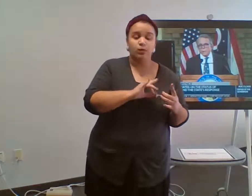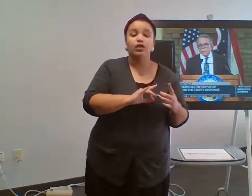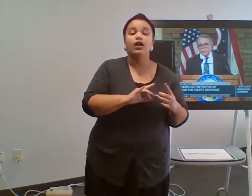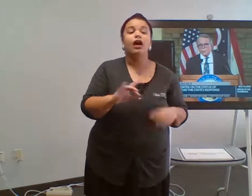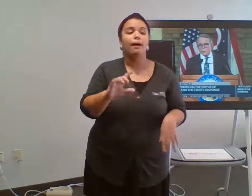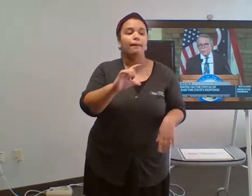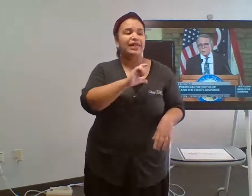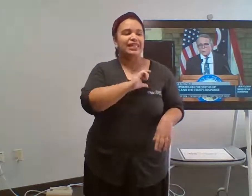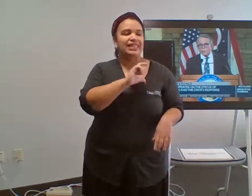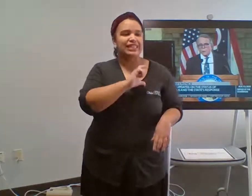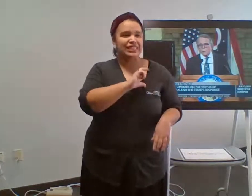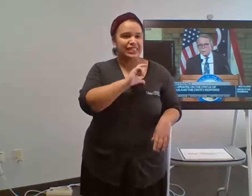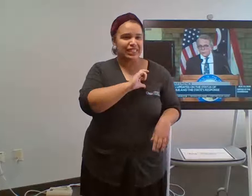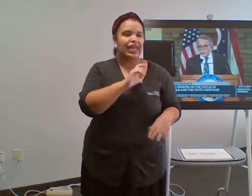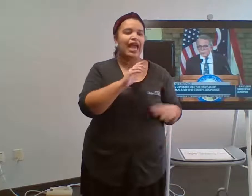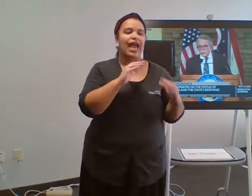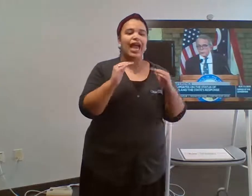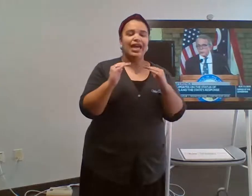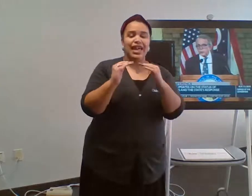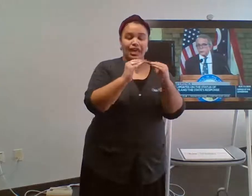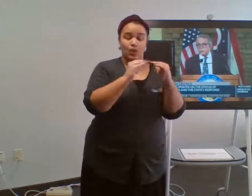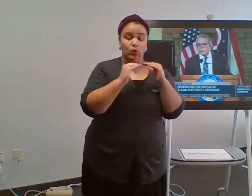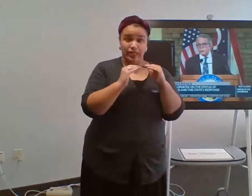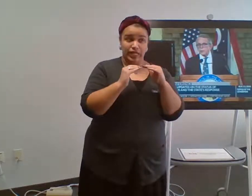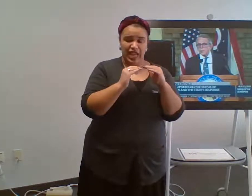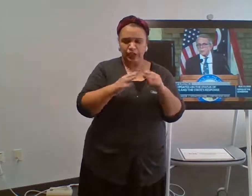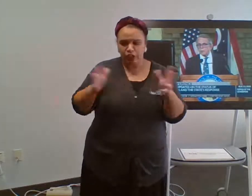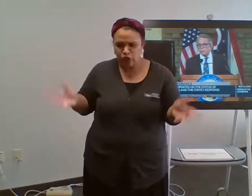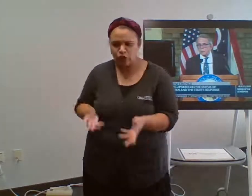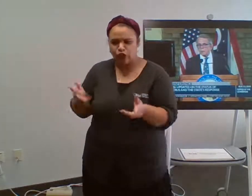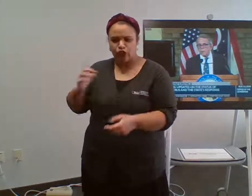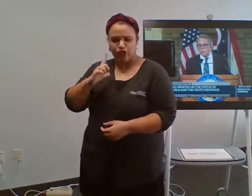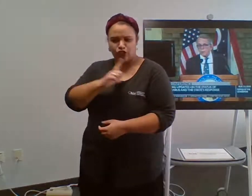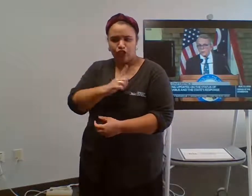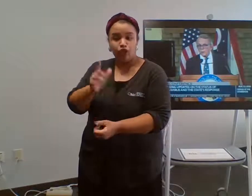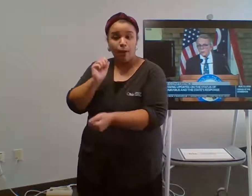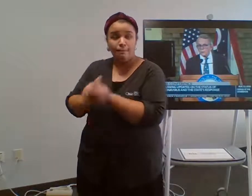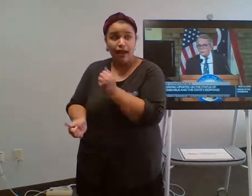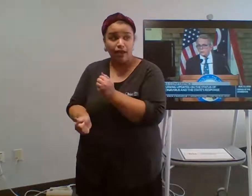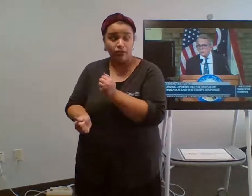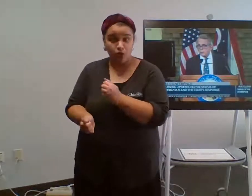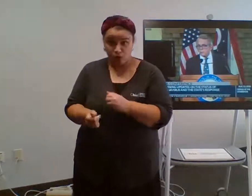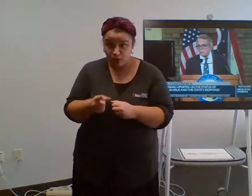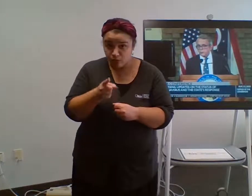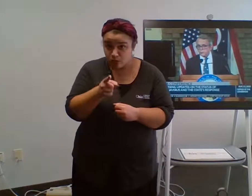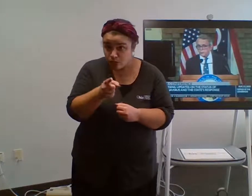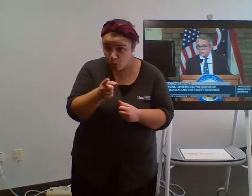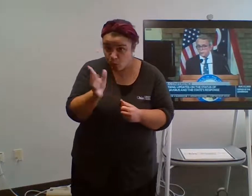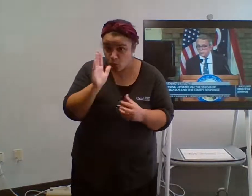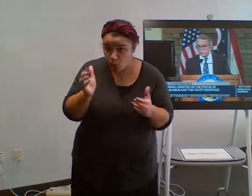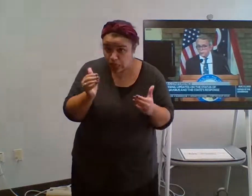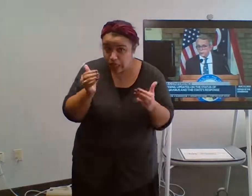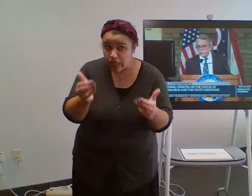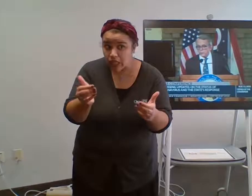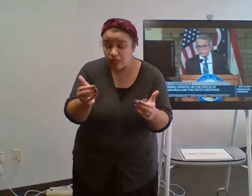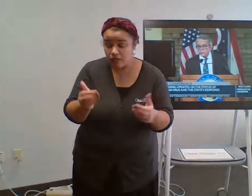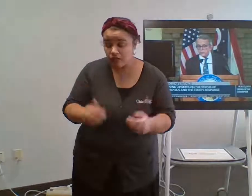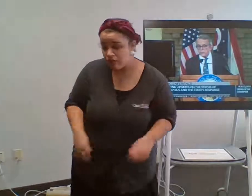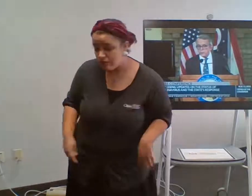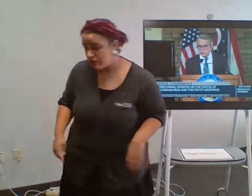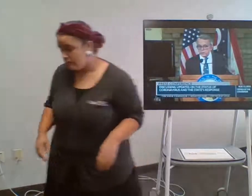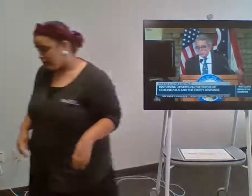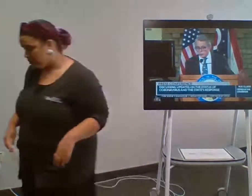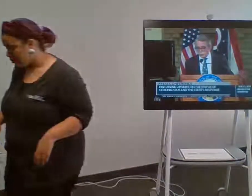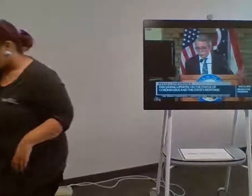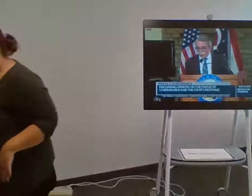Those resolutions, And sometimes as I look at the